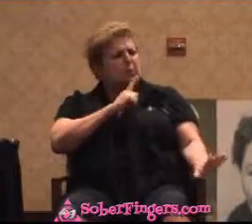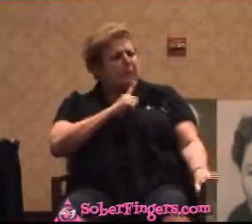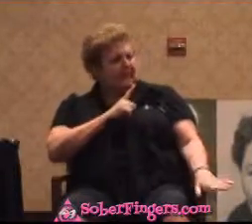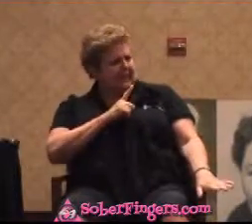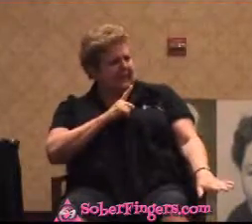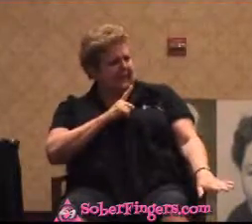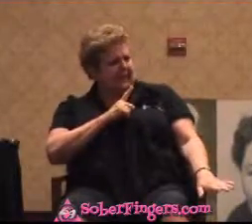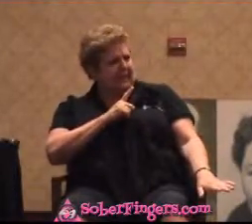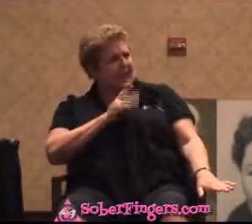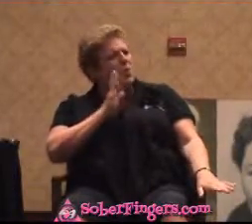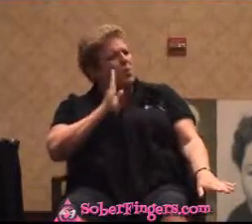be quiet?